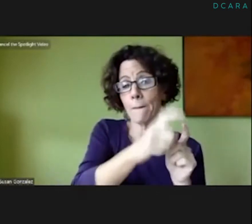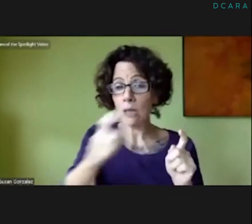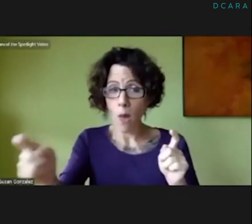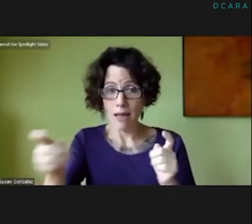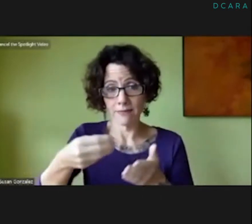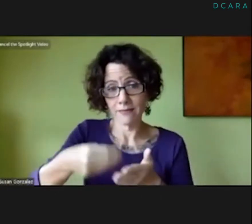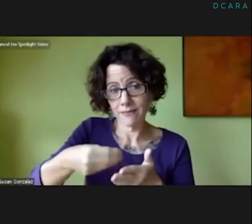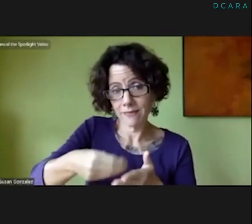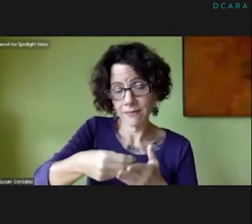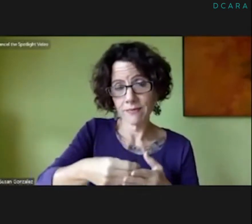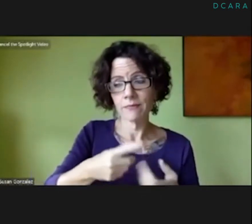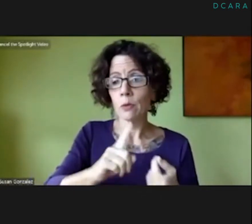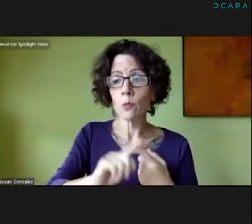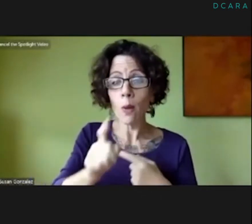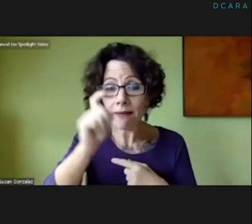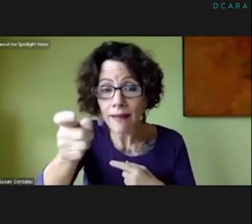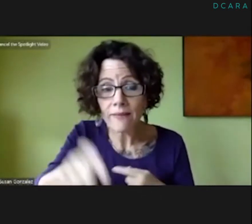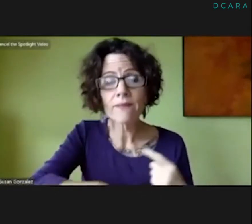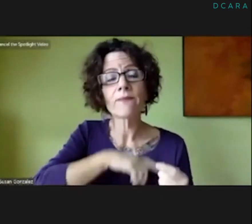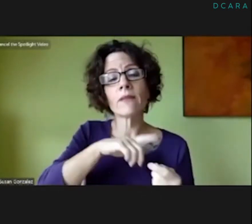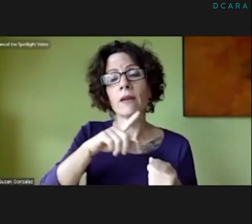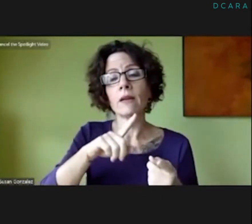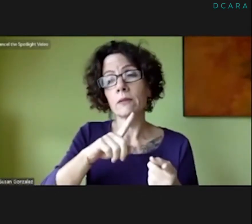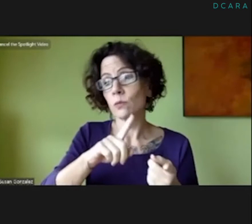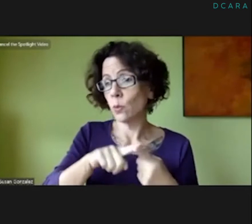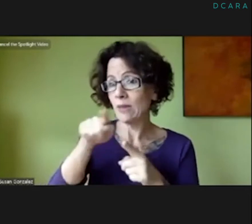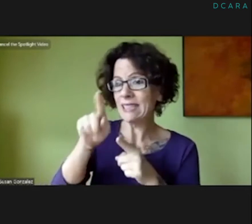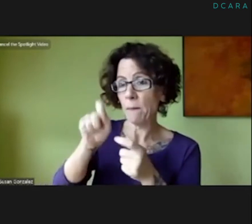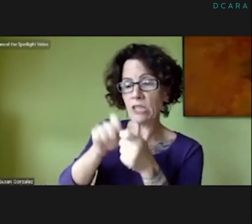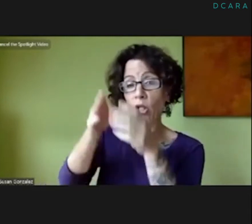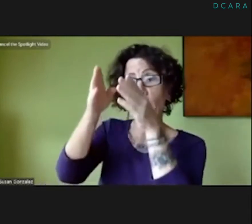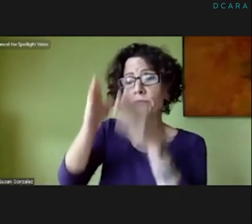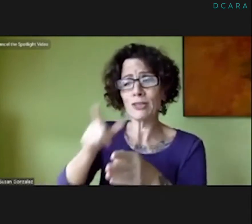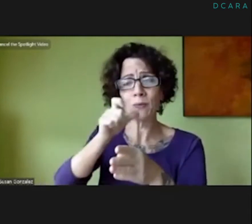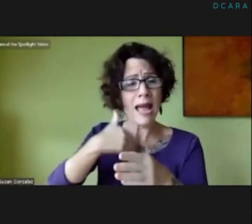rewrite who they're designating to.